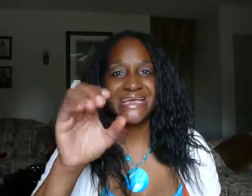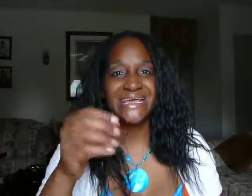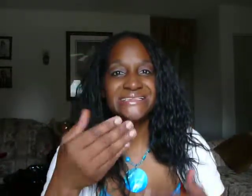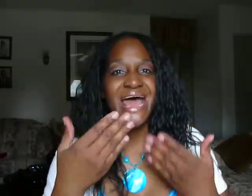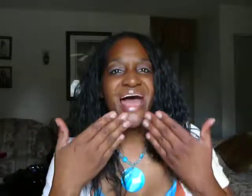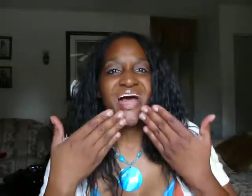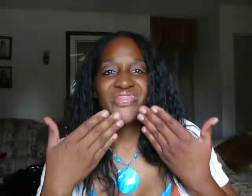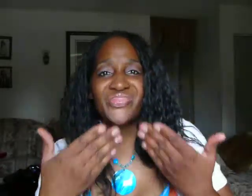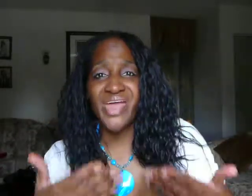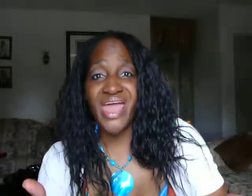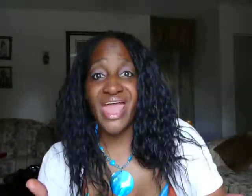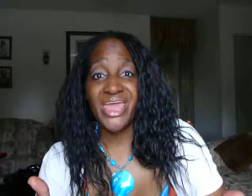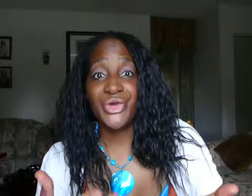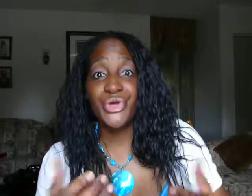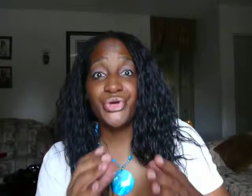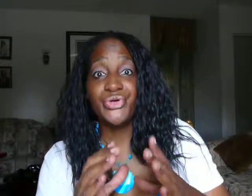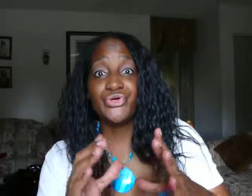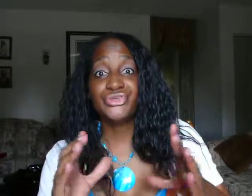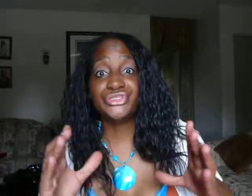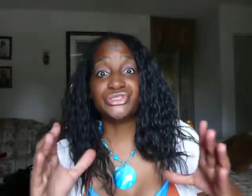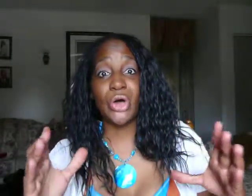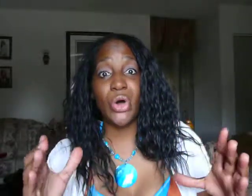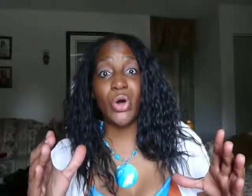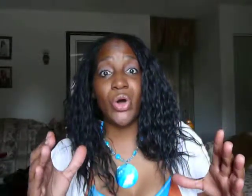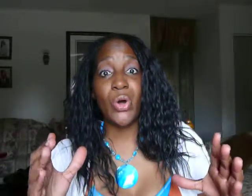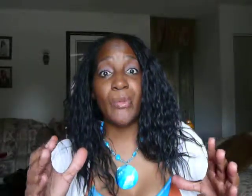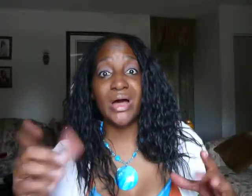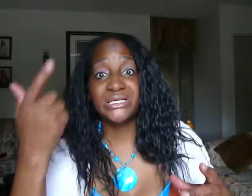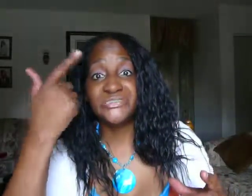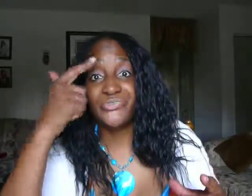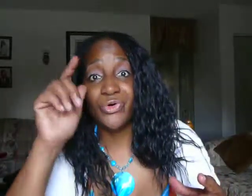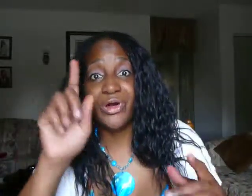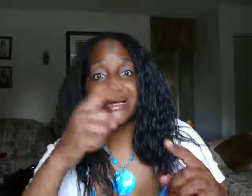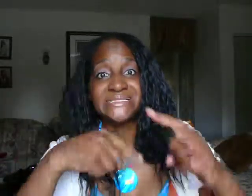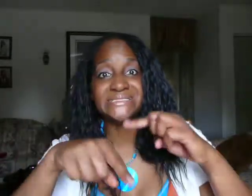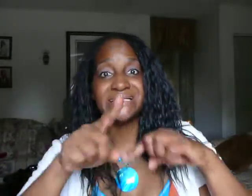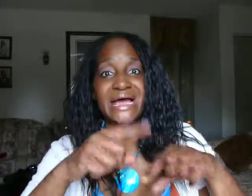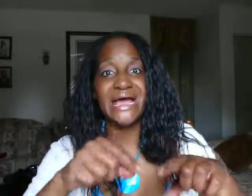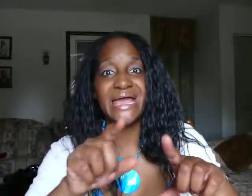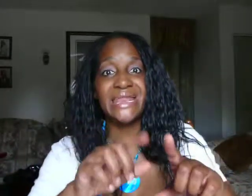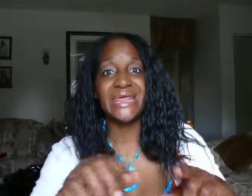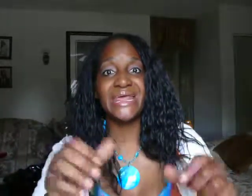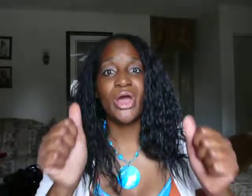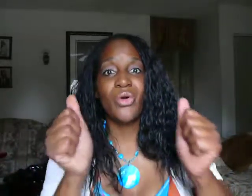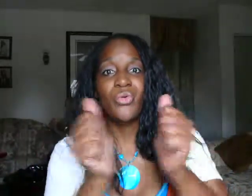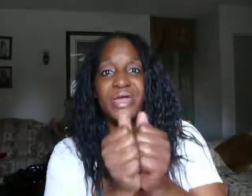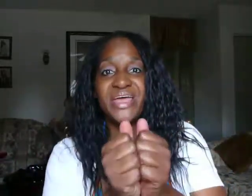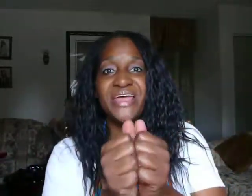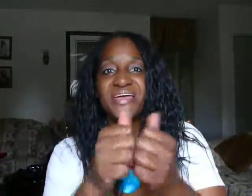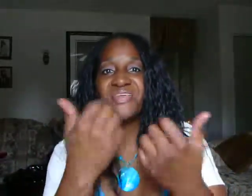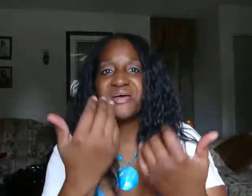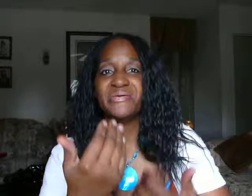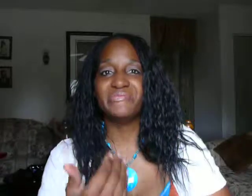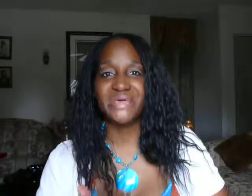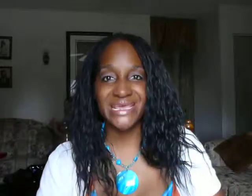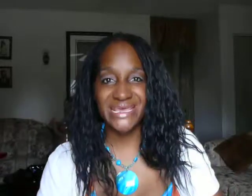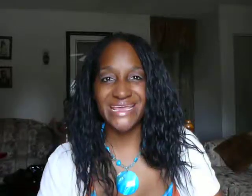ABCs. Thank you so much for signing with